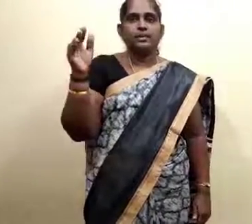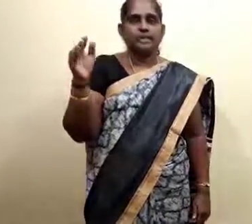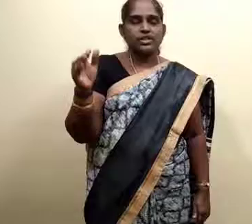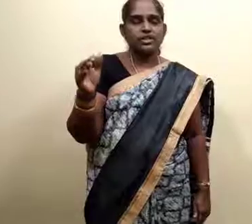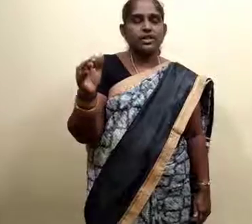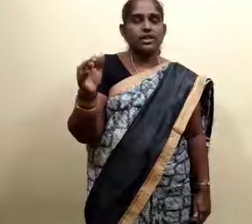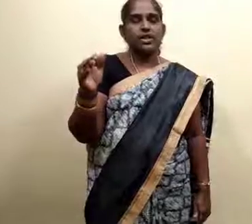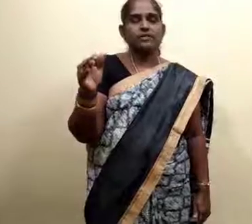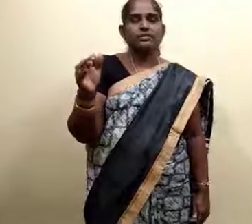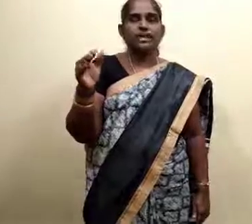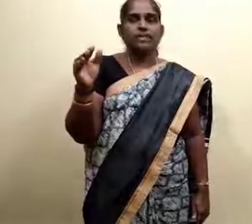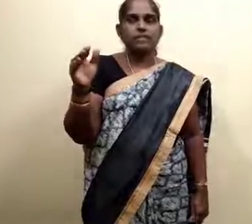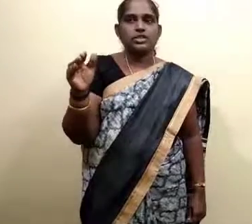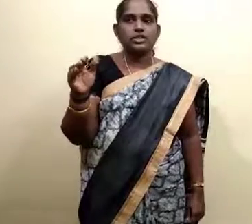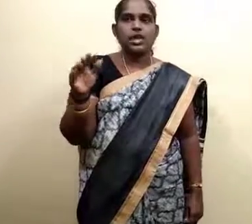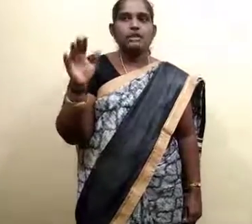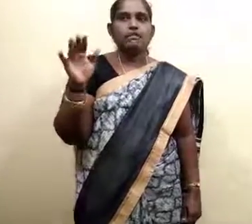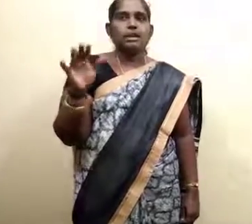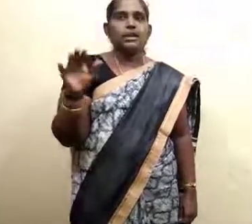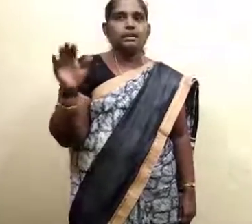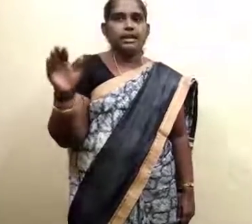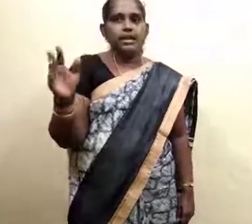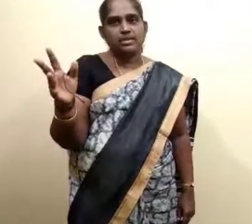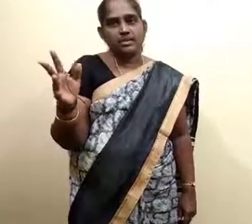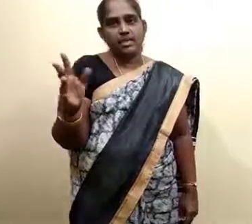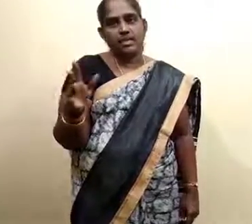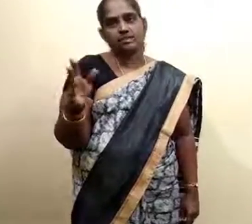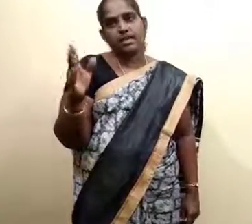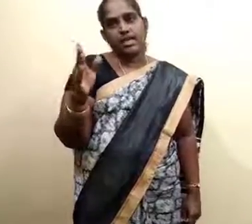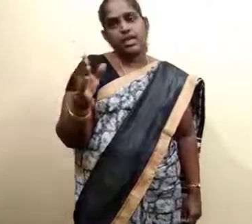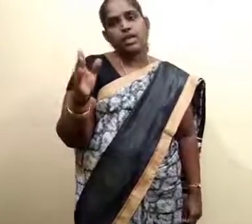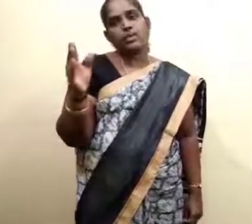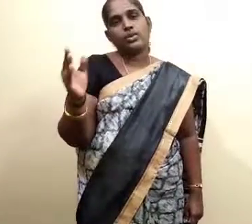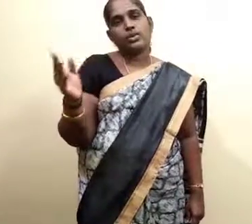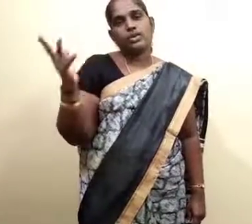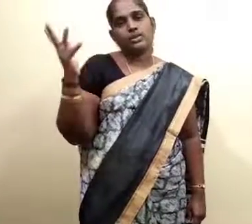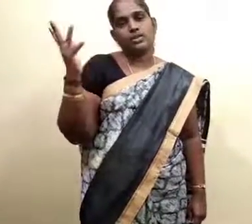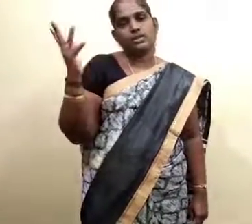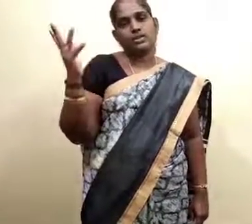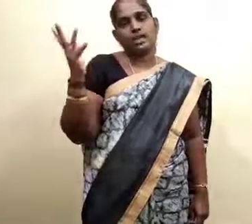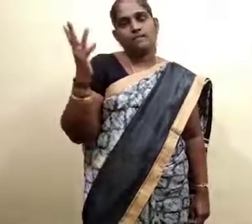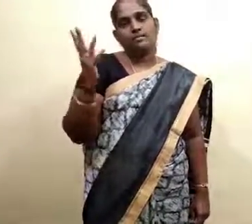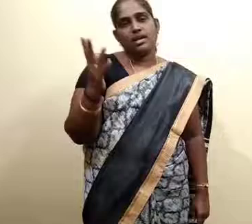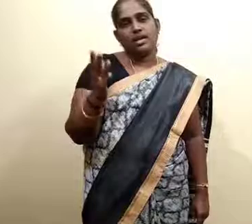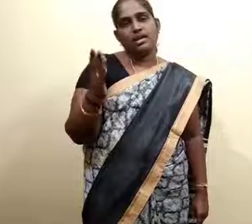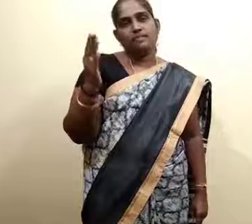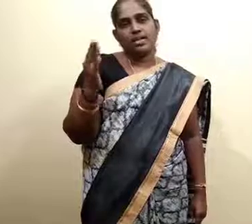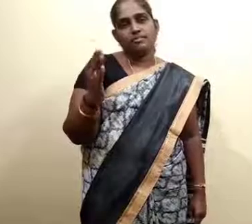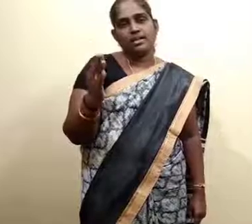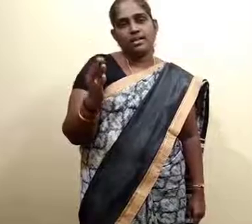In Prussia, Berlin became the center of the railroad network.